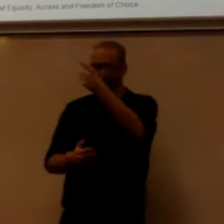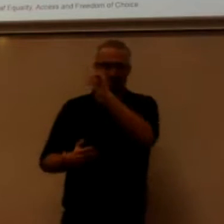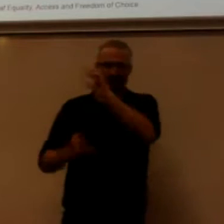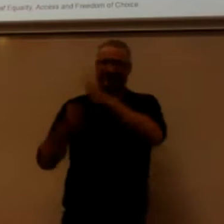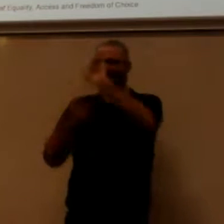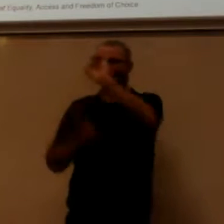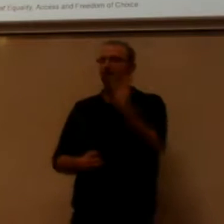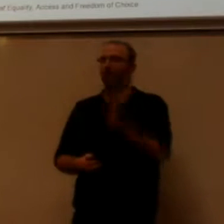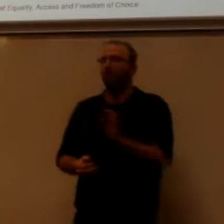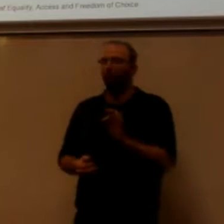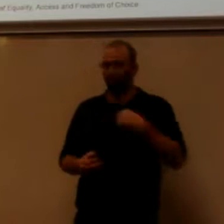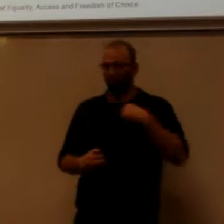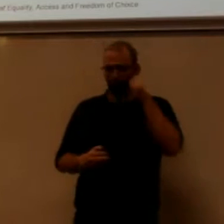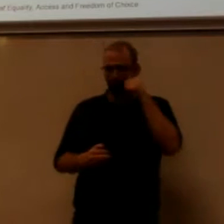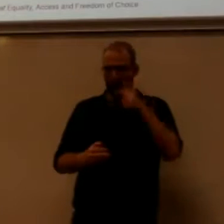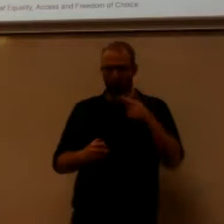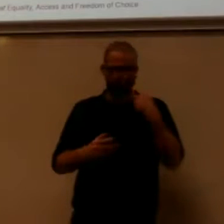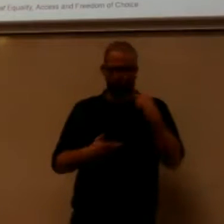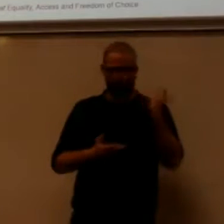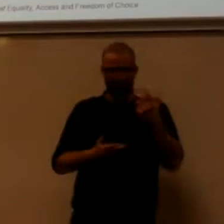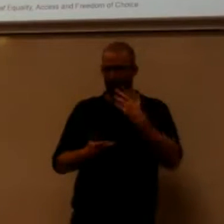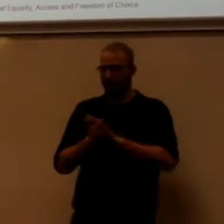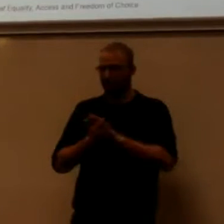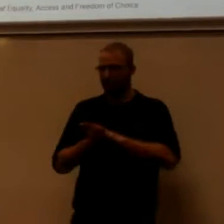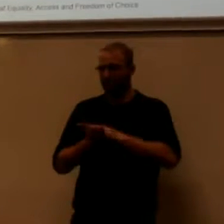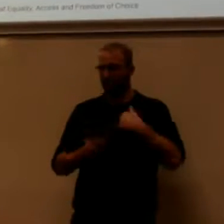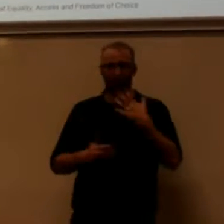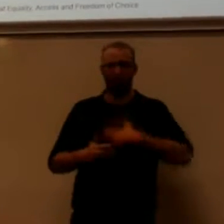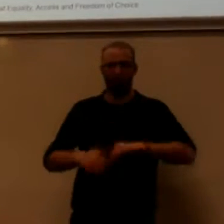My point really relates to that last one.